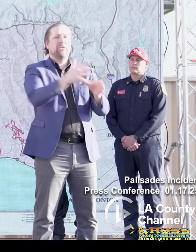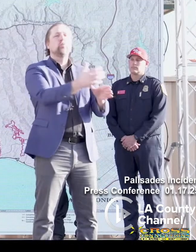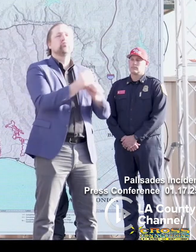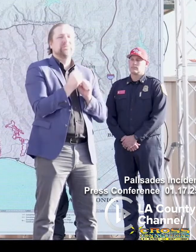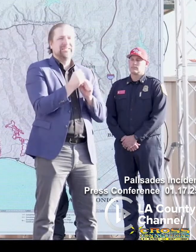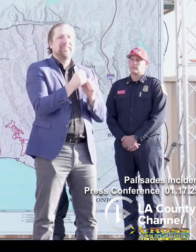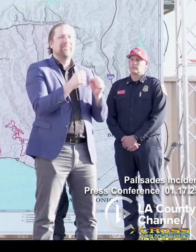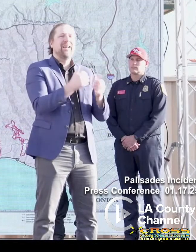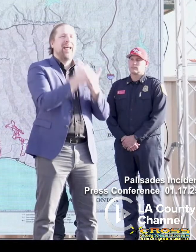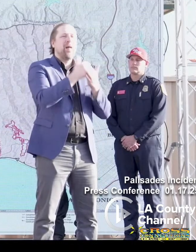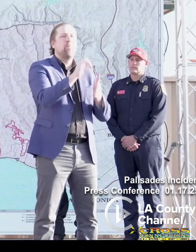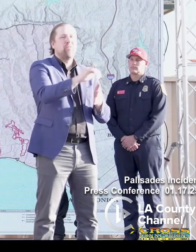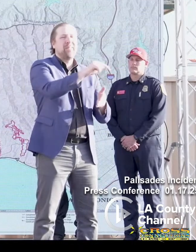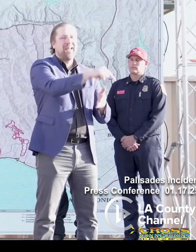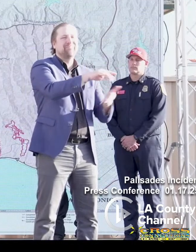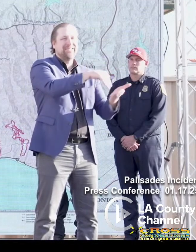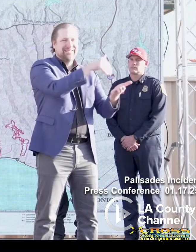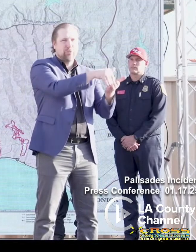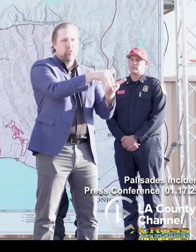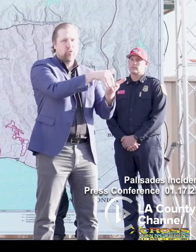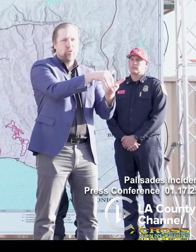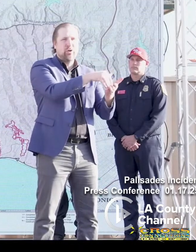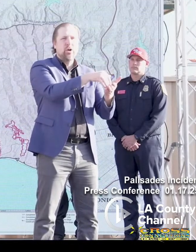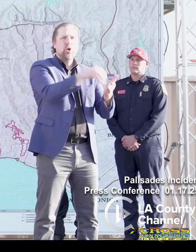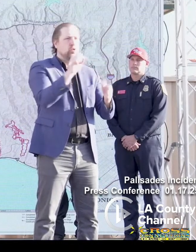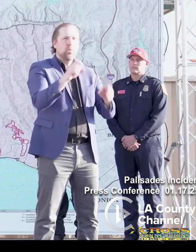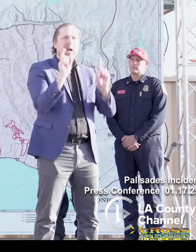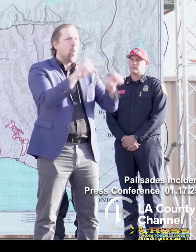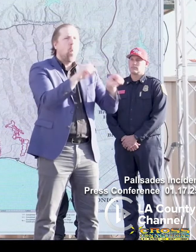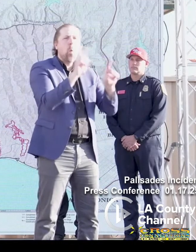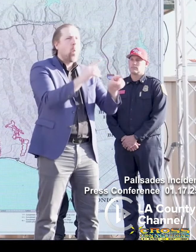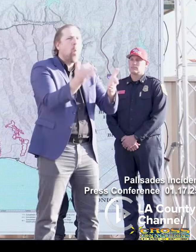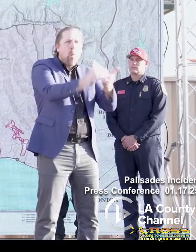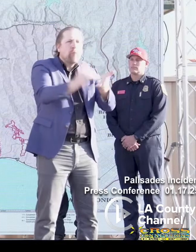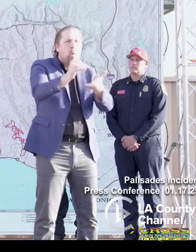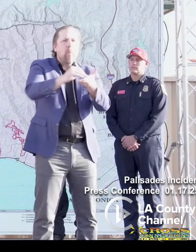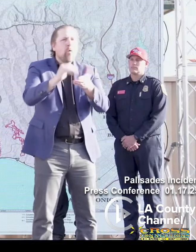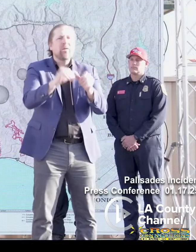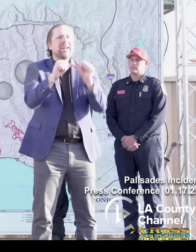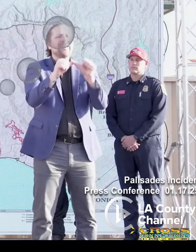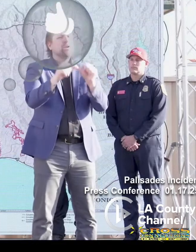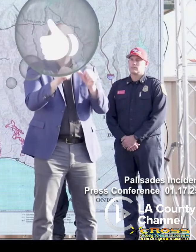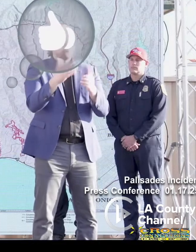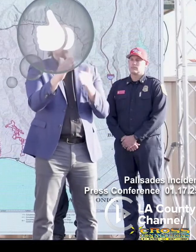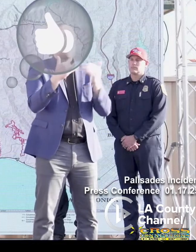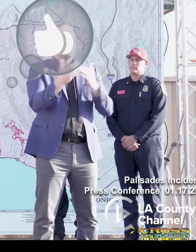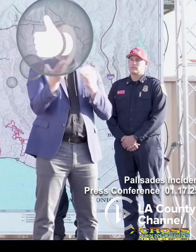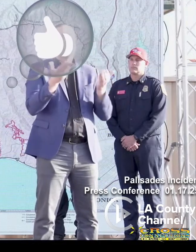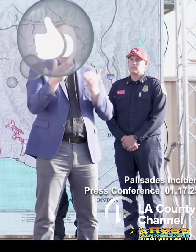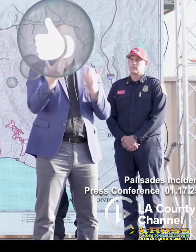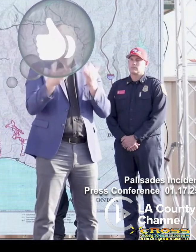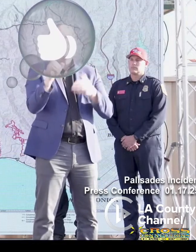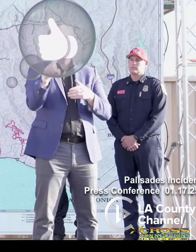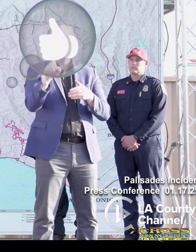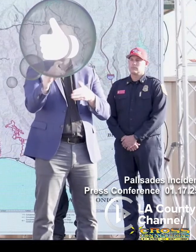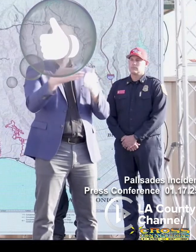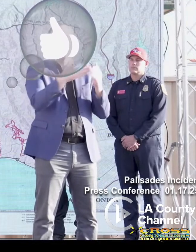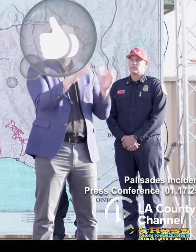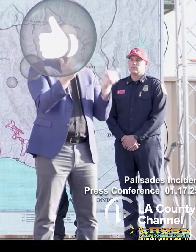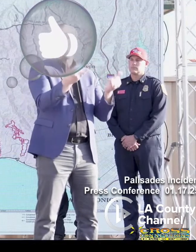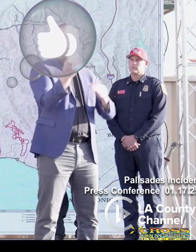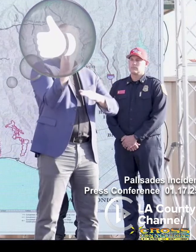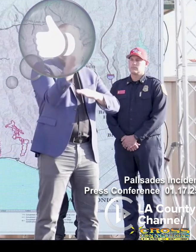received assistance from this center, and you can go back again and again to continue to get the services that you need. It's open 7 days